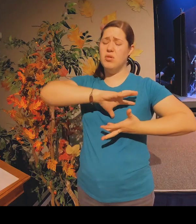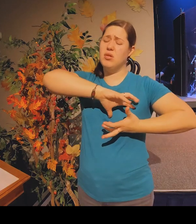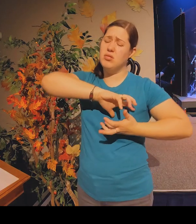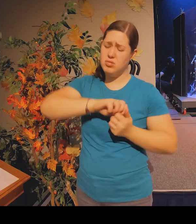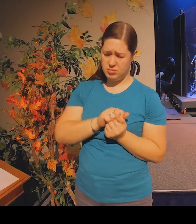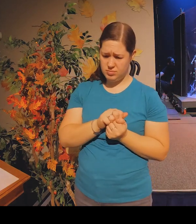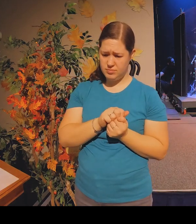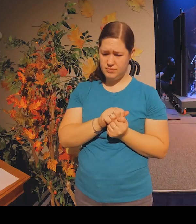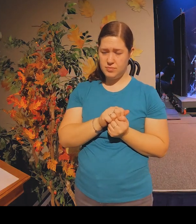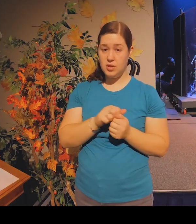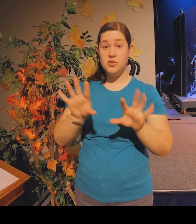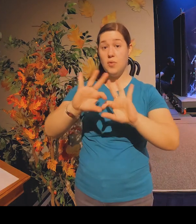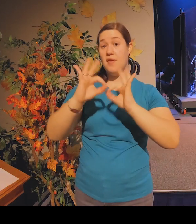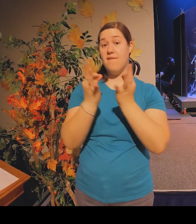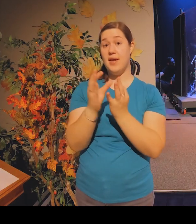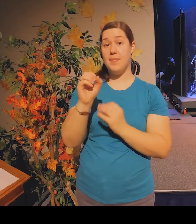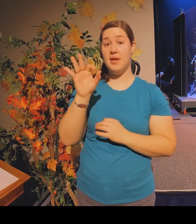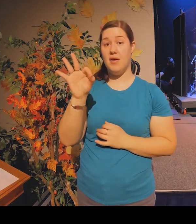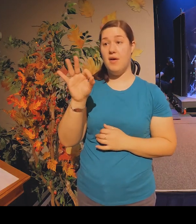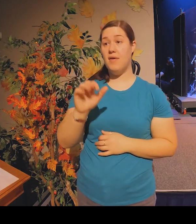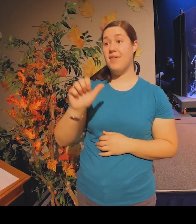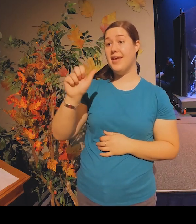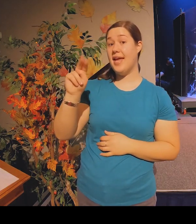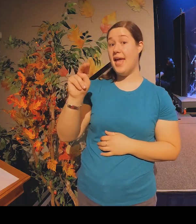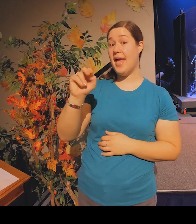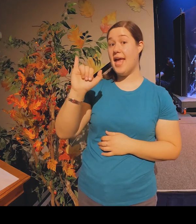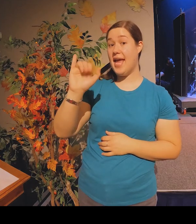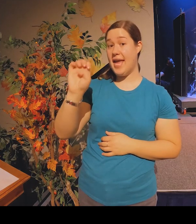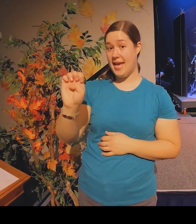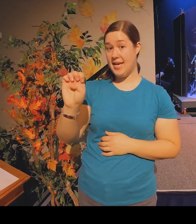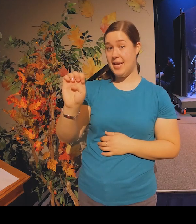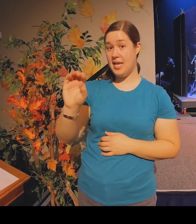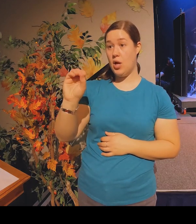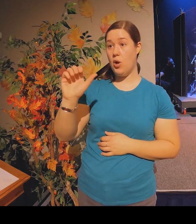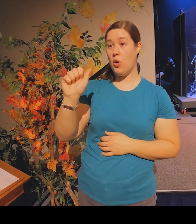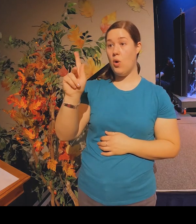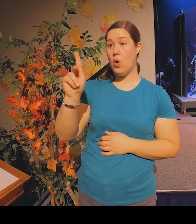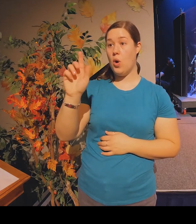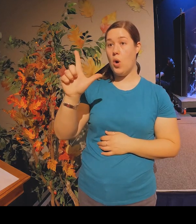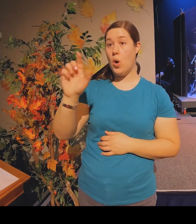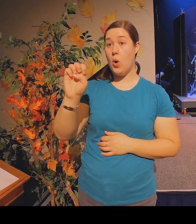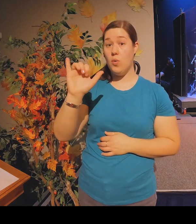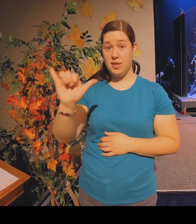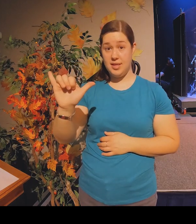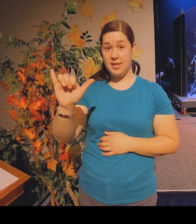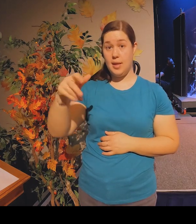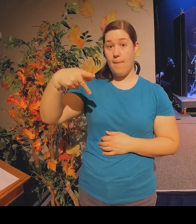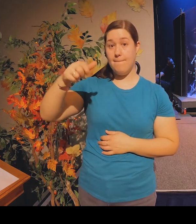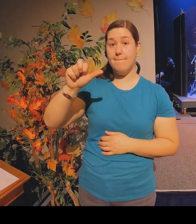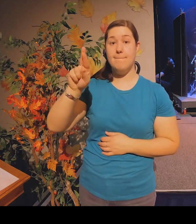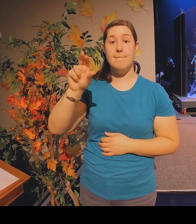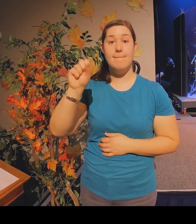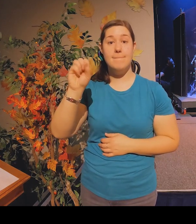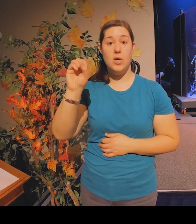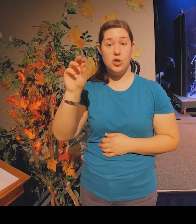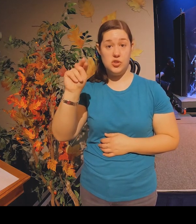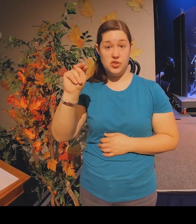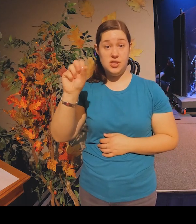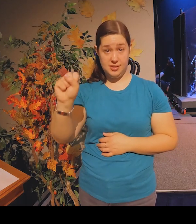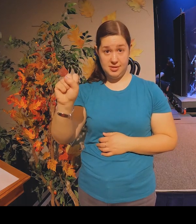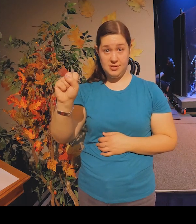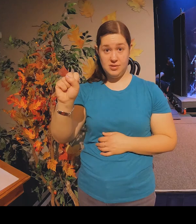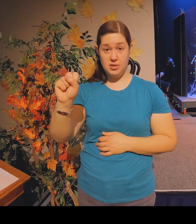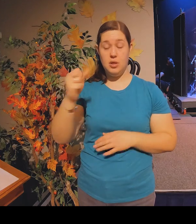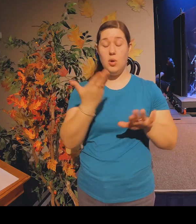of Annie Oakley Parsons, who passed away on September 12th, surrounded by family who was expressing their love. So